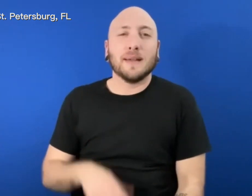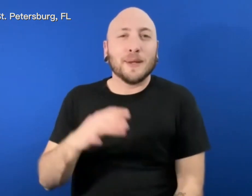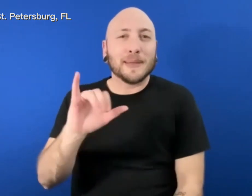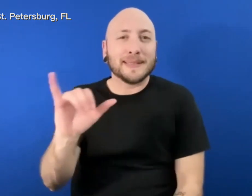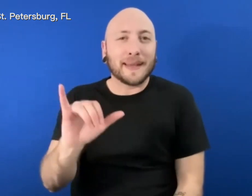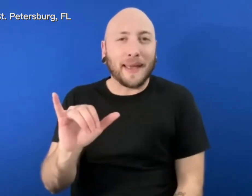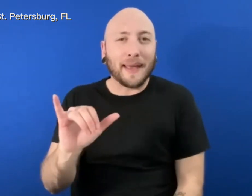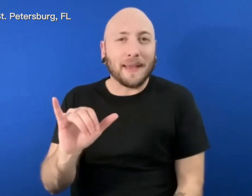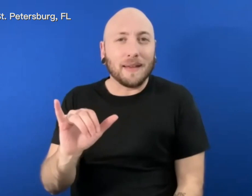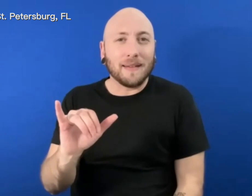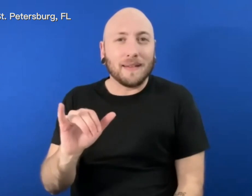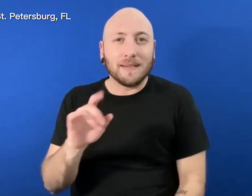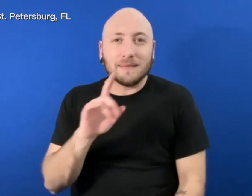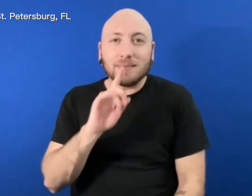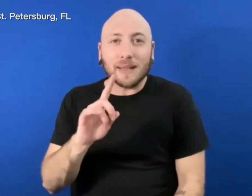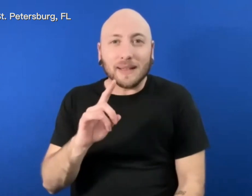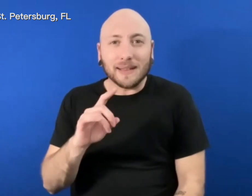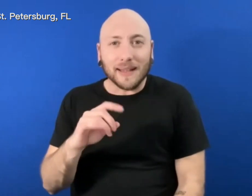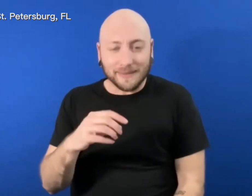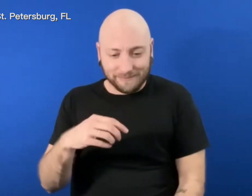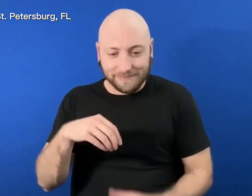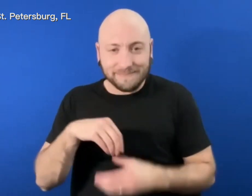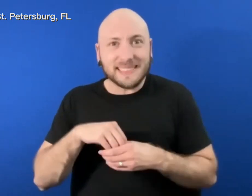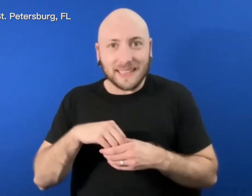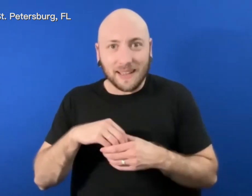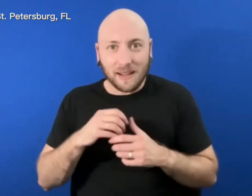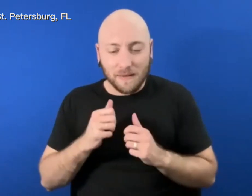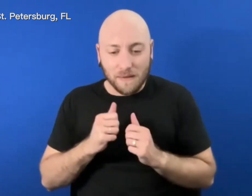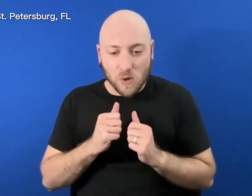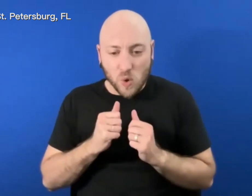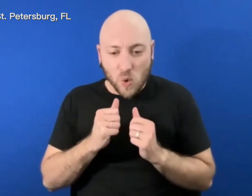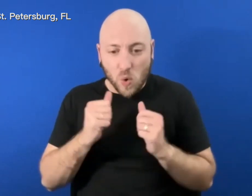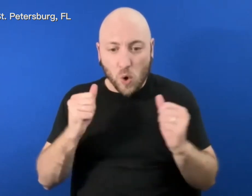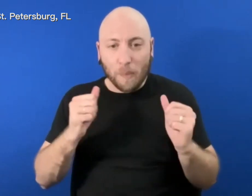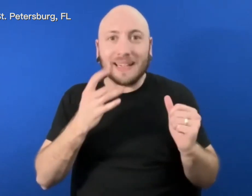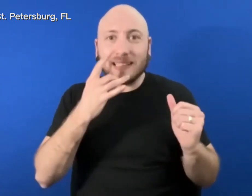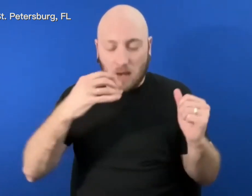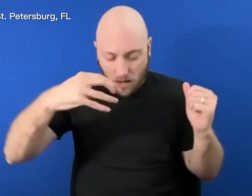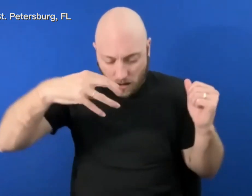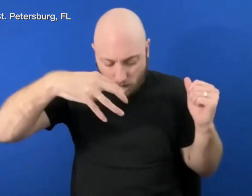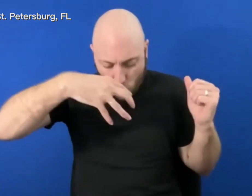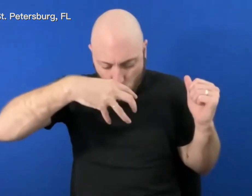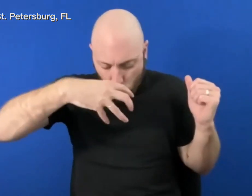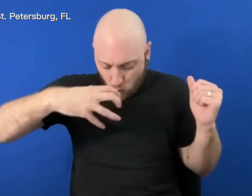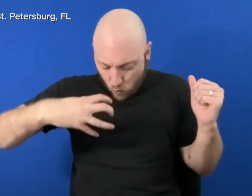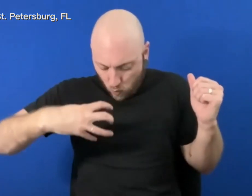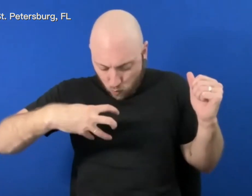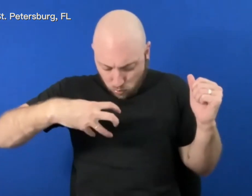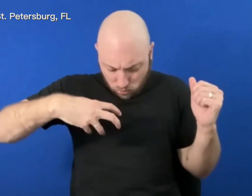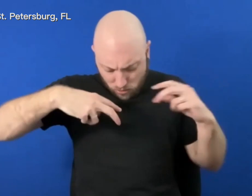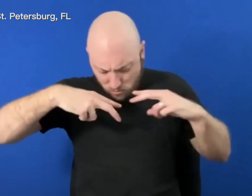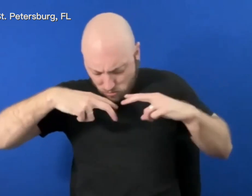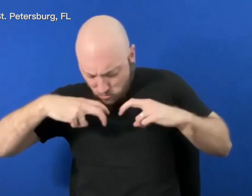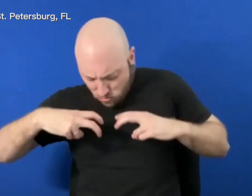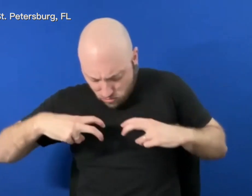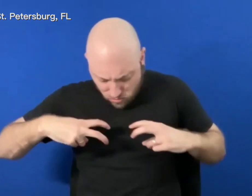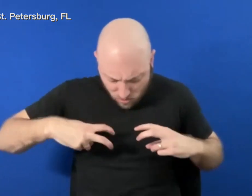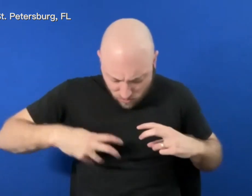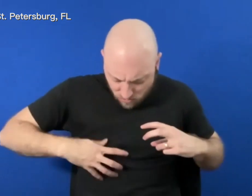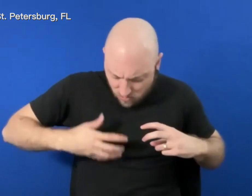out, and to talk to another human about all the things in my life, what had happened, what the things I had